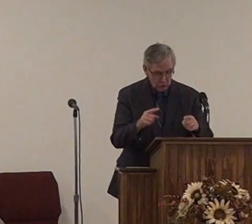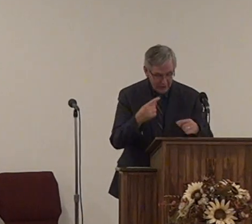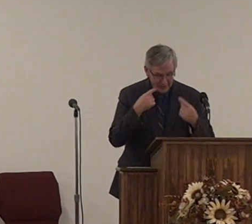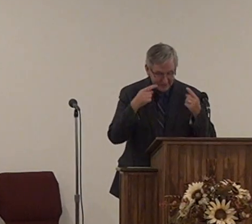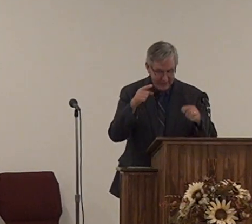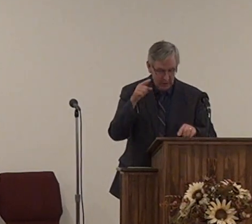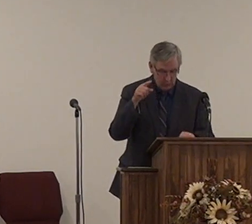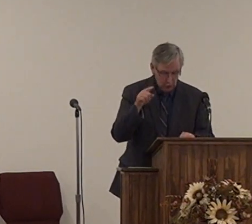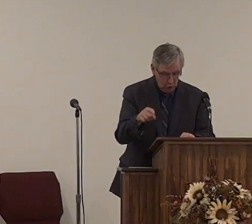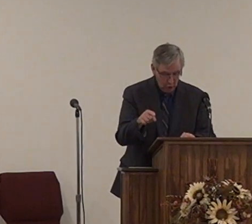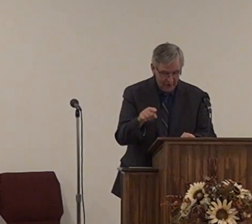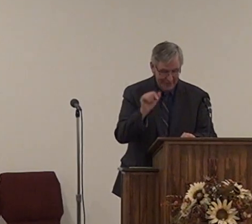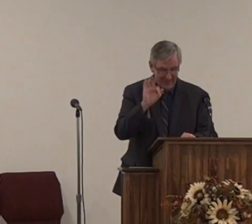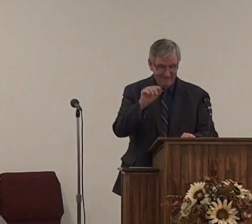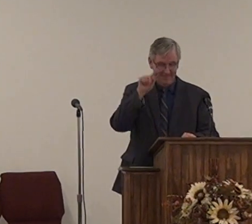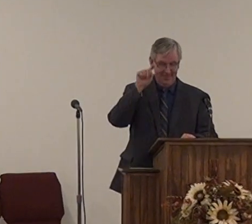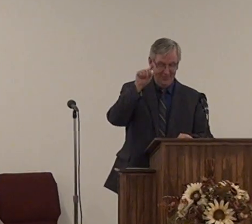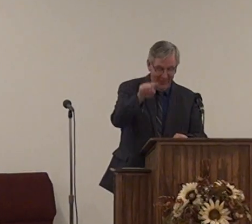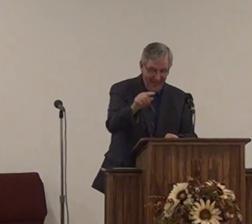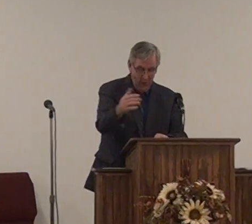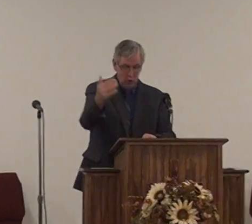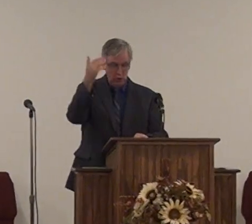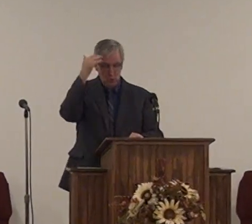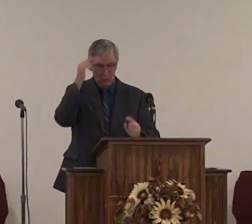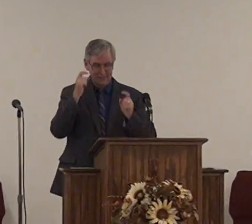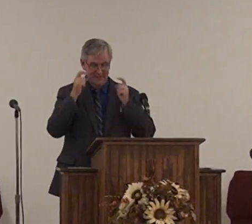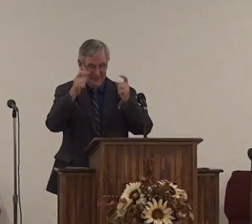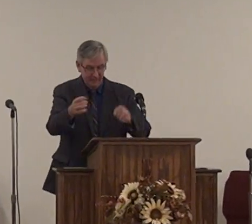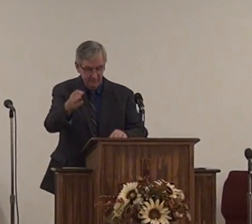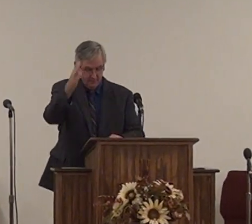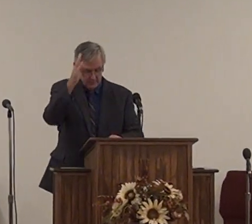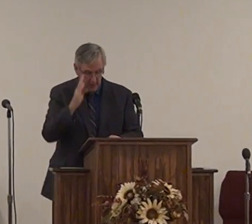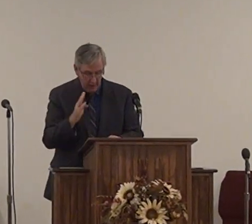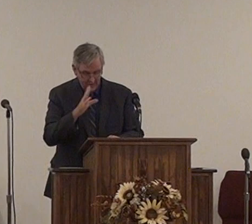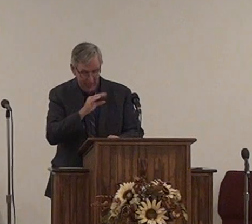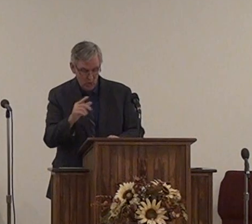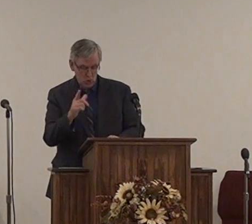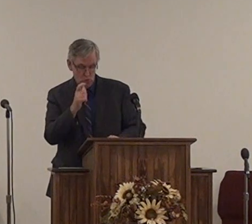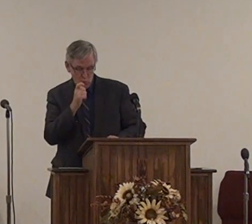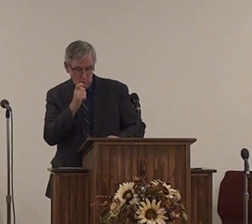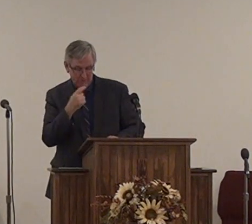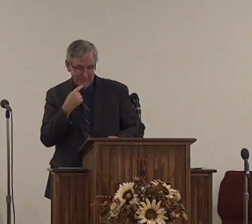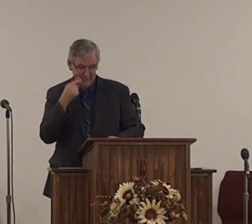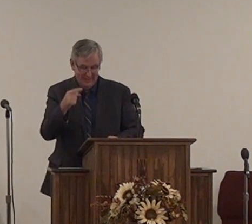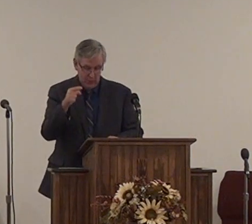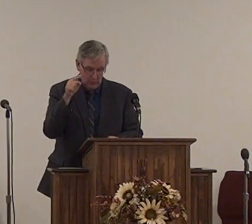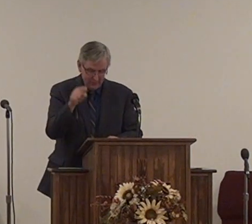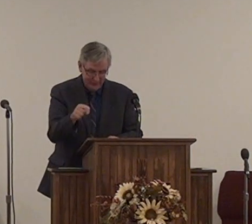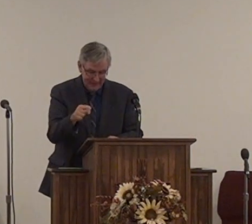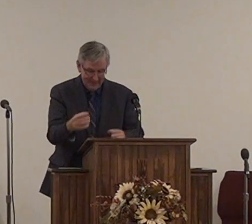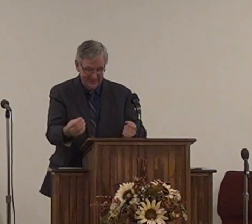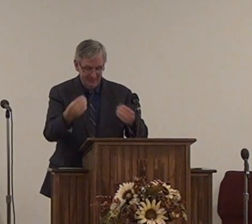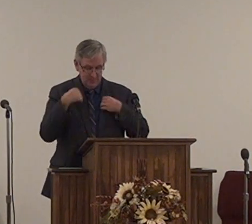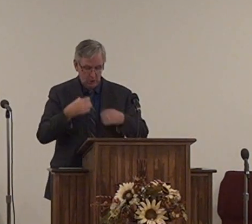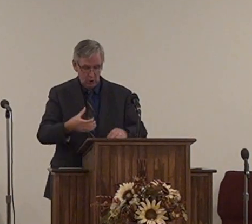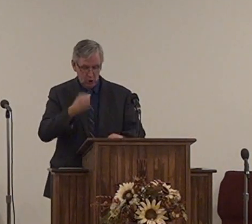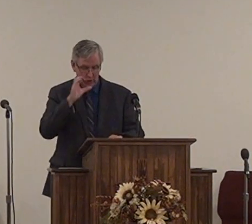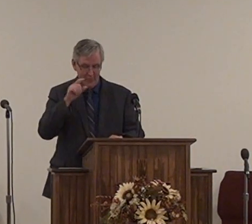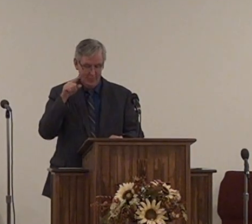Jesus answered and said unto her, "If thou knewest the gift of God, and who it is that saith unto thee, 'Give me